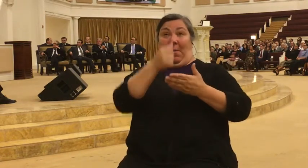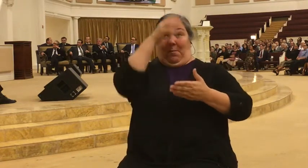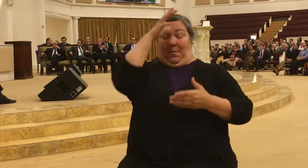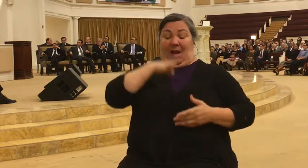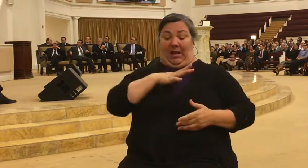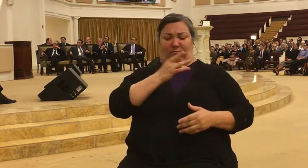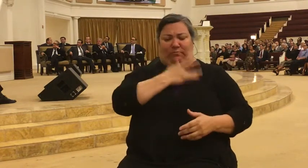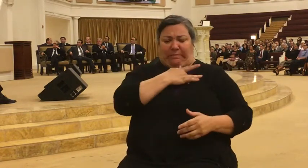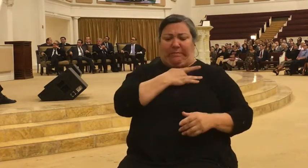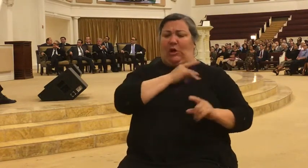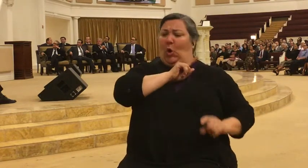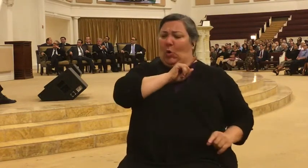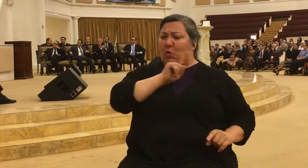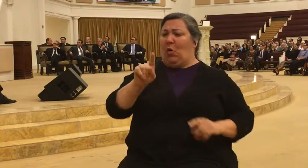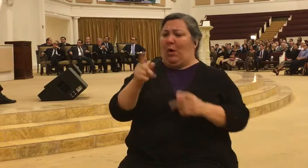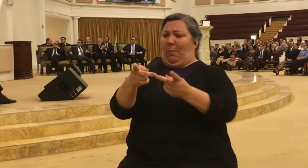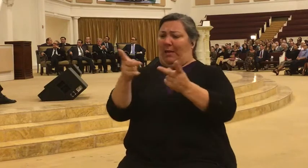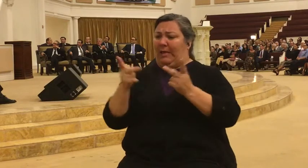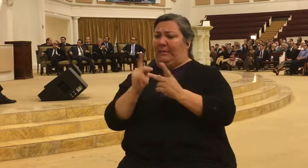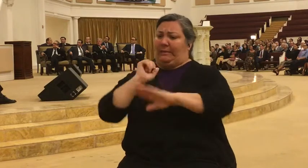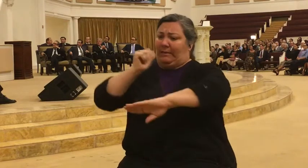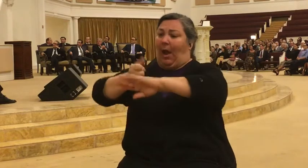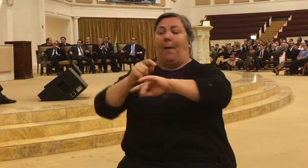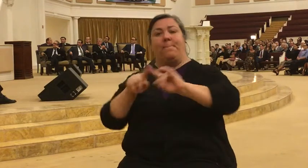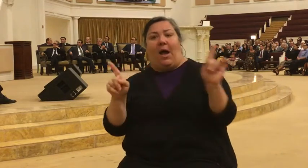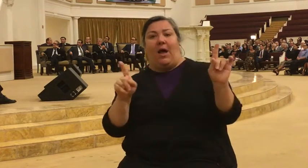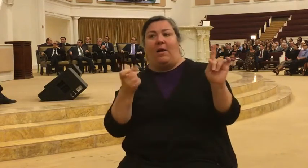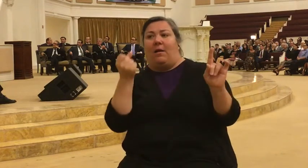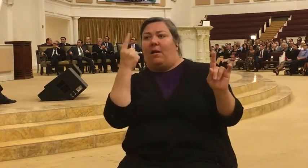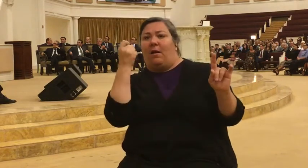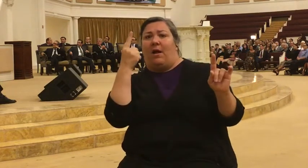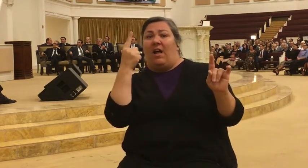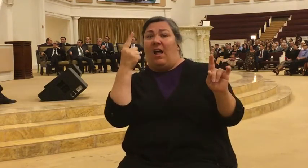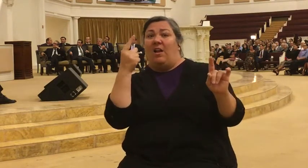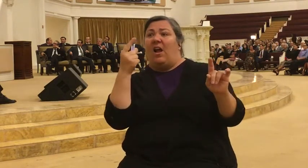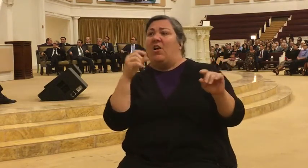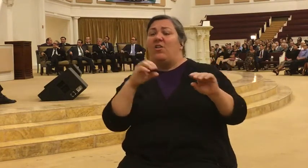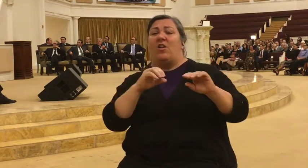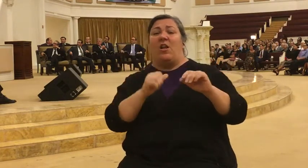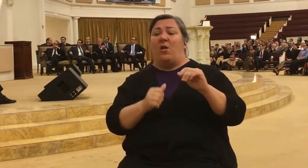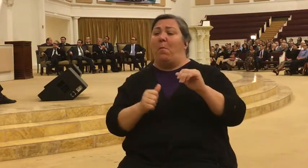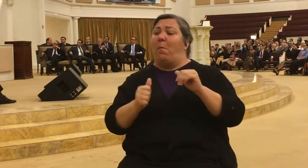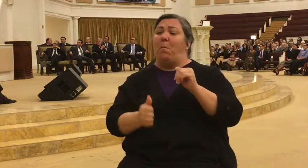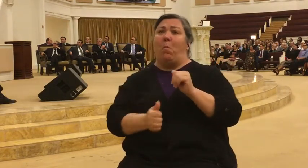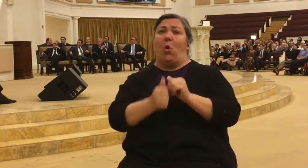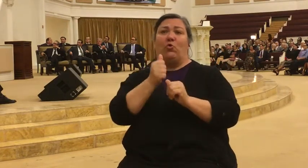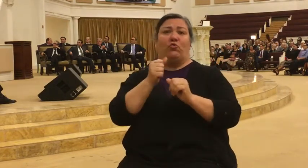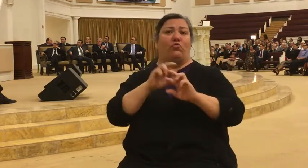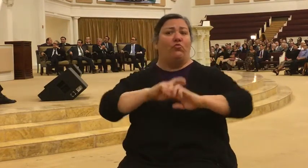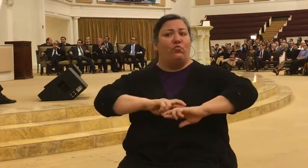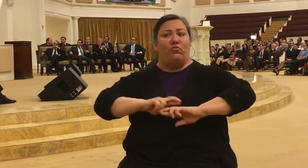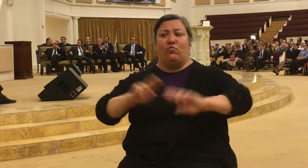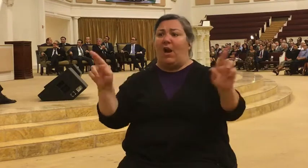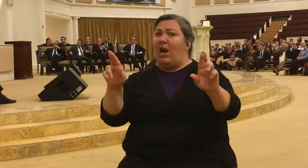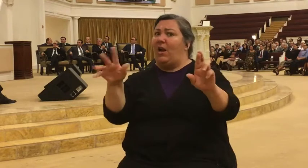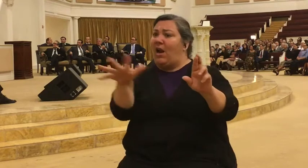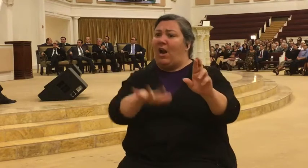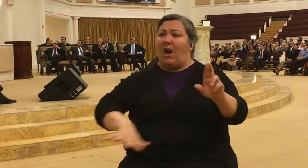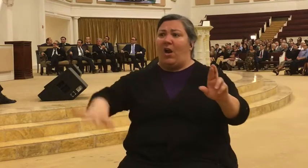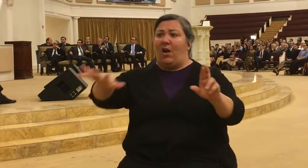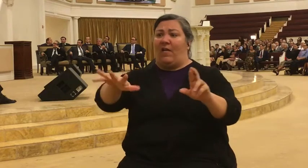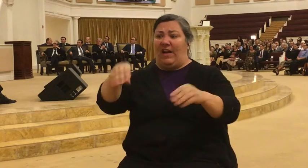to a place. But in my opinion, there is not a more fertile harvest in all the world than on the island of Roatan